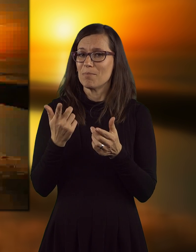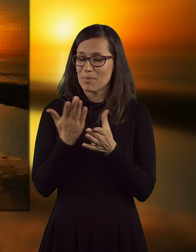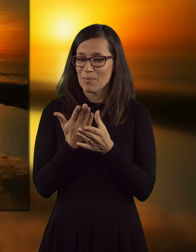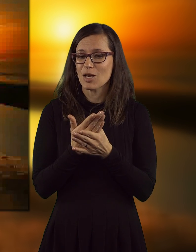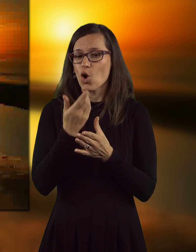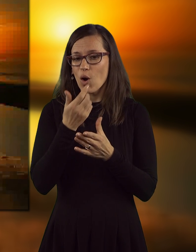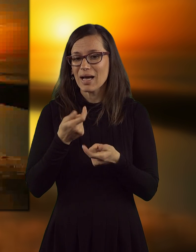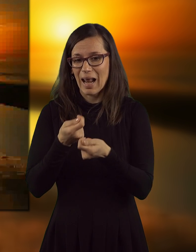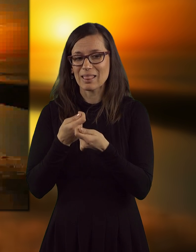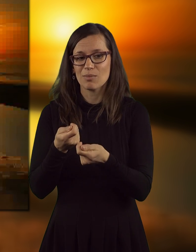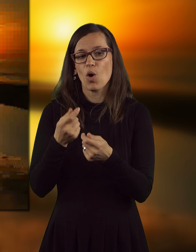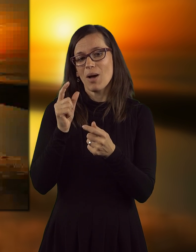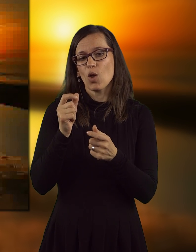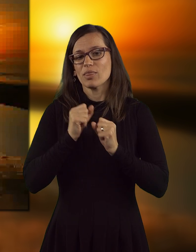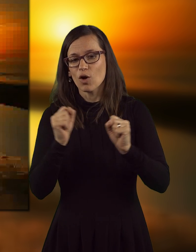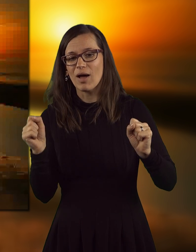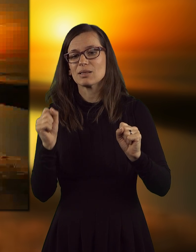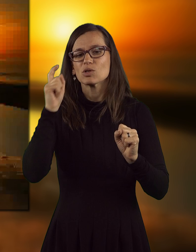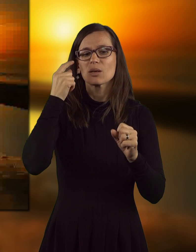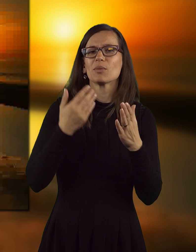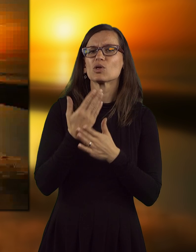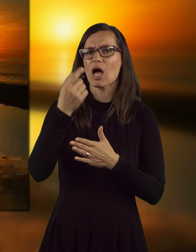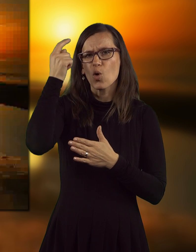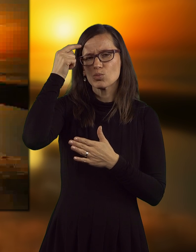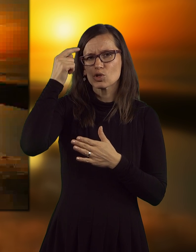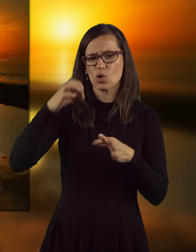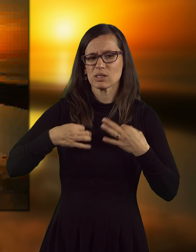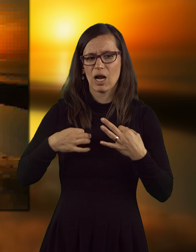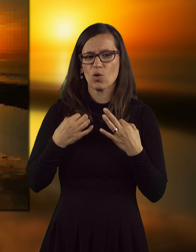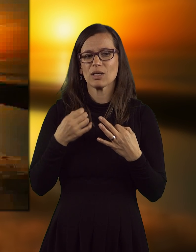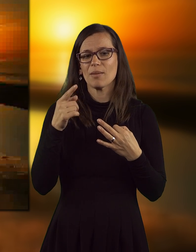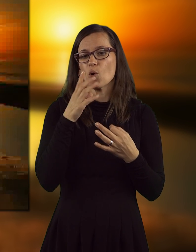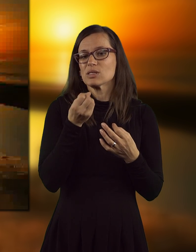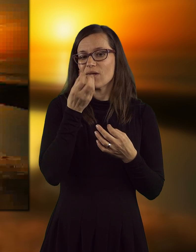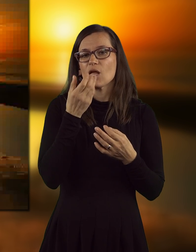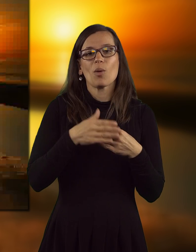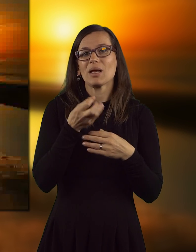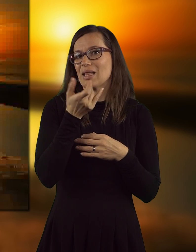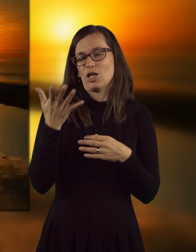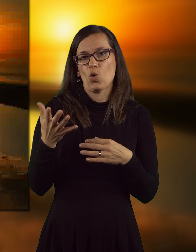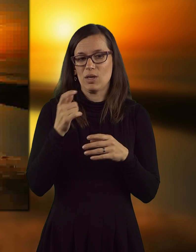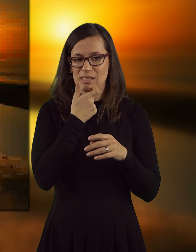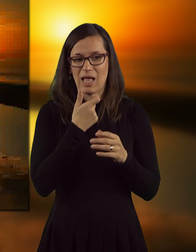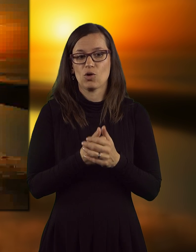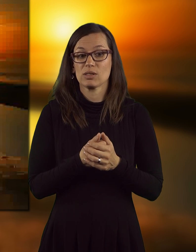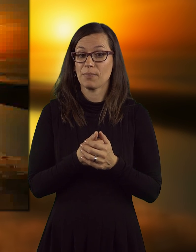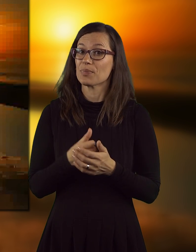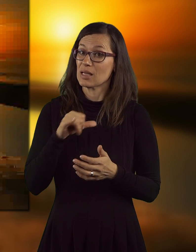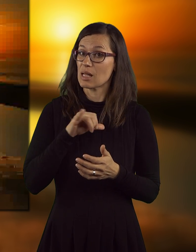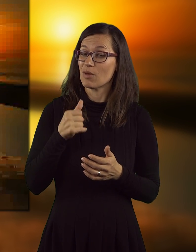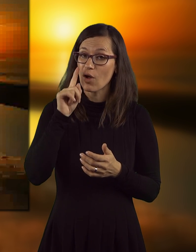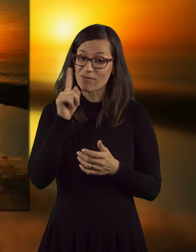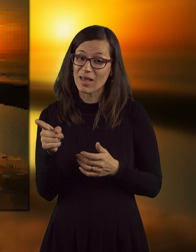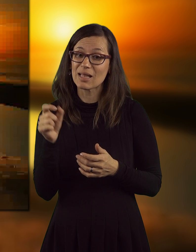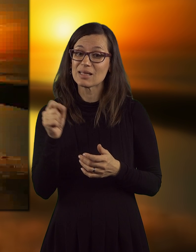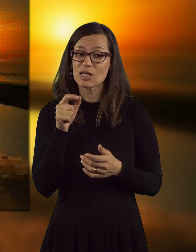feed it properly, some exercise, work on our mental health, and the body will blossom at any age. It's interesting to know